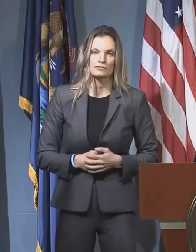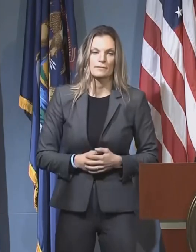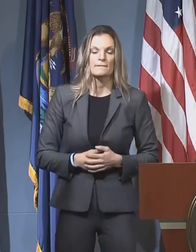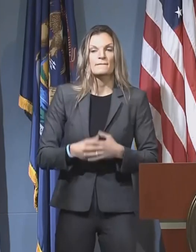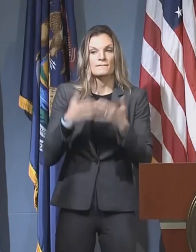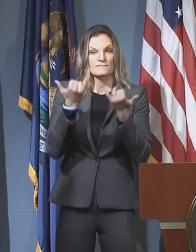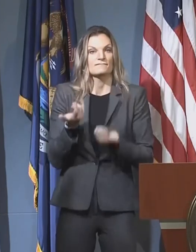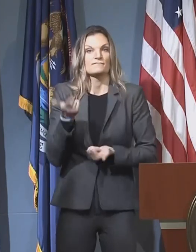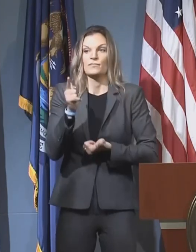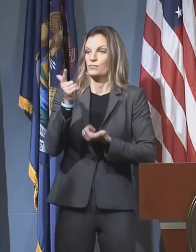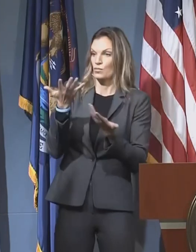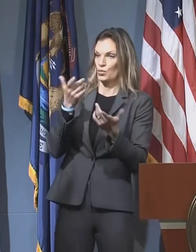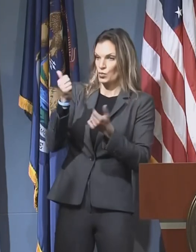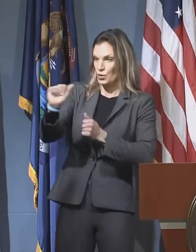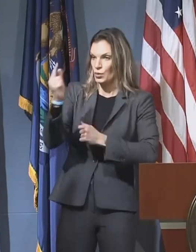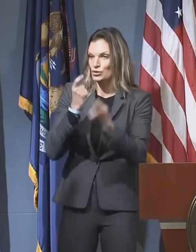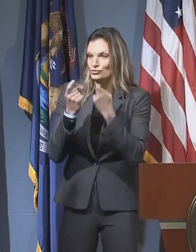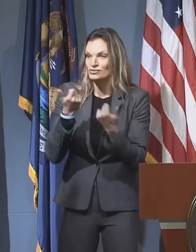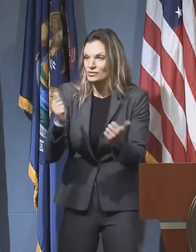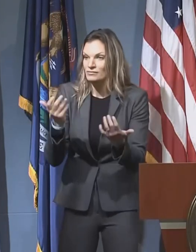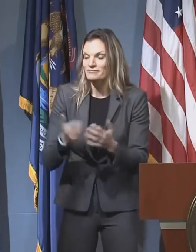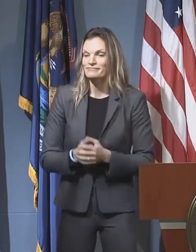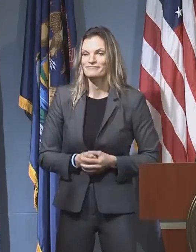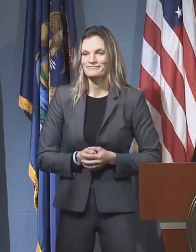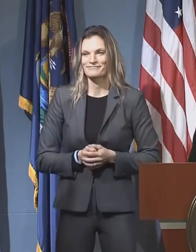with that, I'm happy to open it up for a few questions from the press.